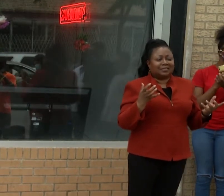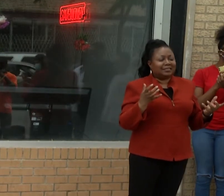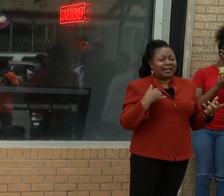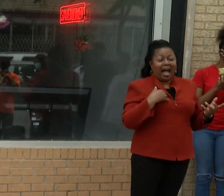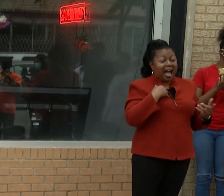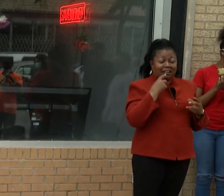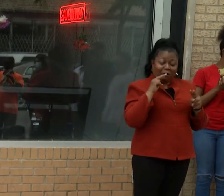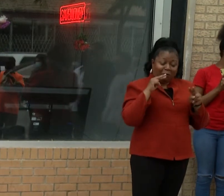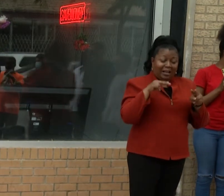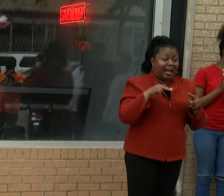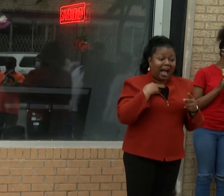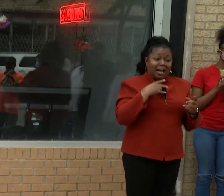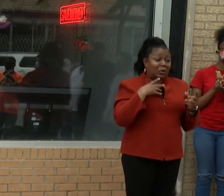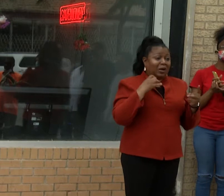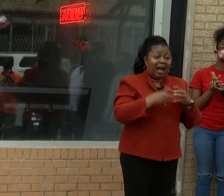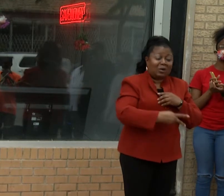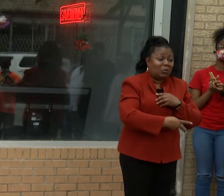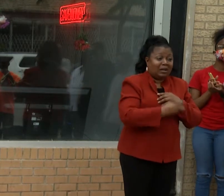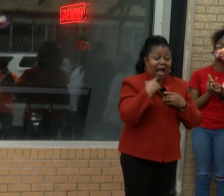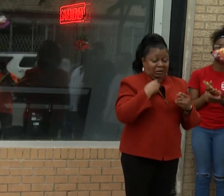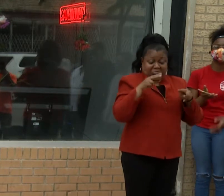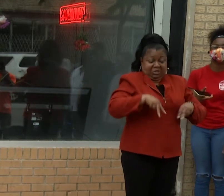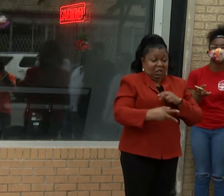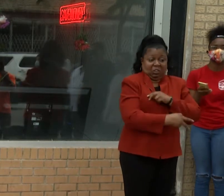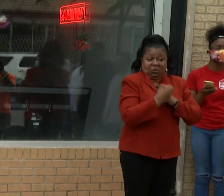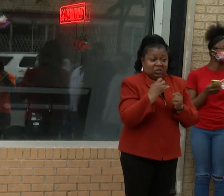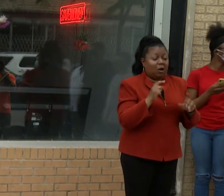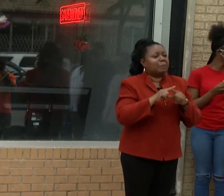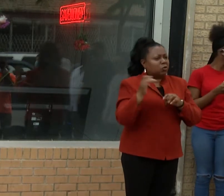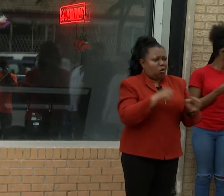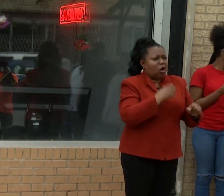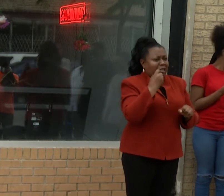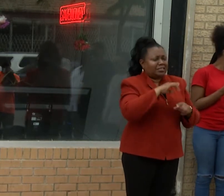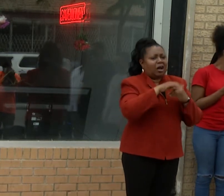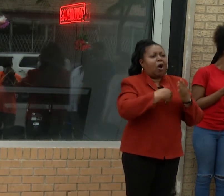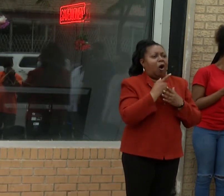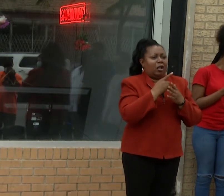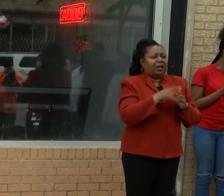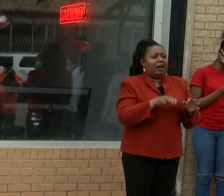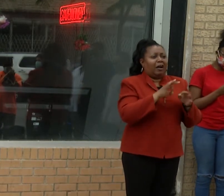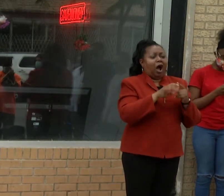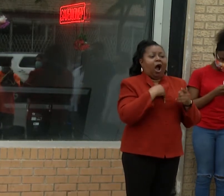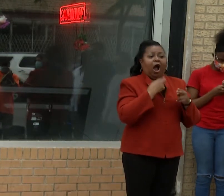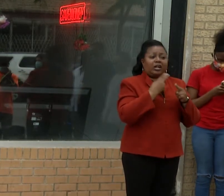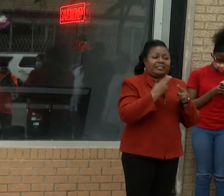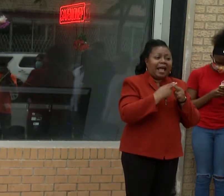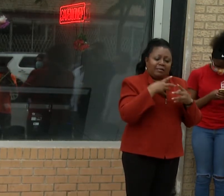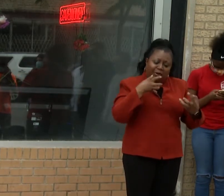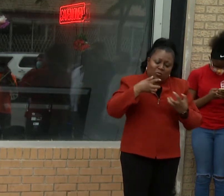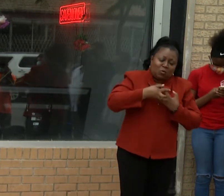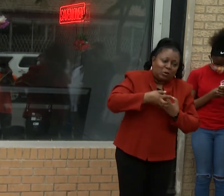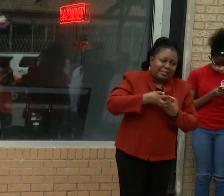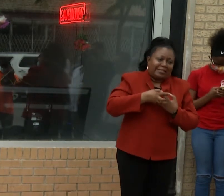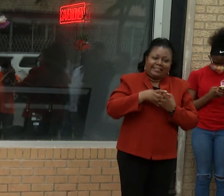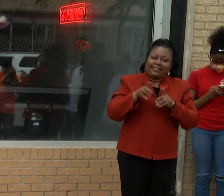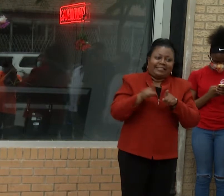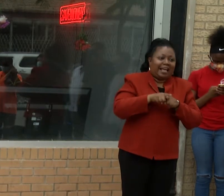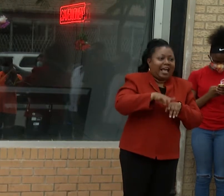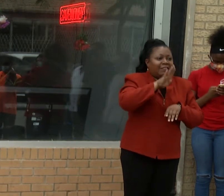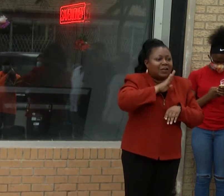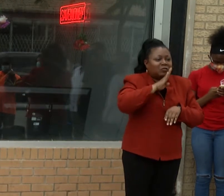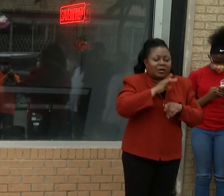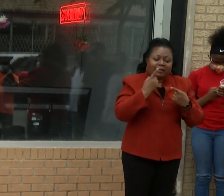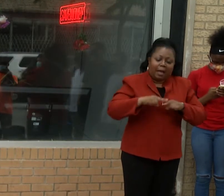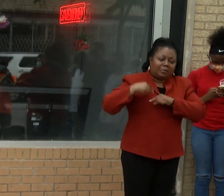I don't condone burglary, I don't condone looting at all, but we all understand all four of the things that I named are rooted in the same frustration that's been going